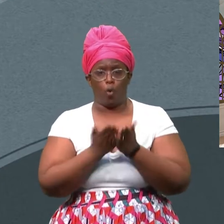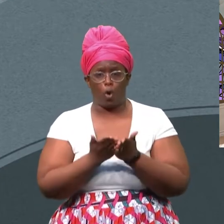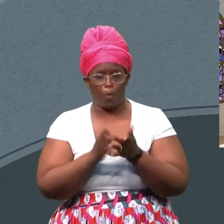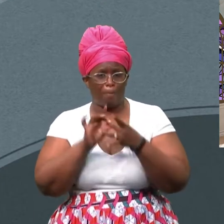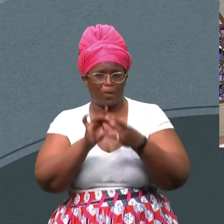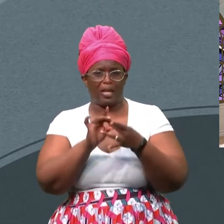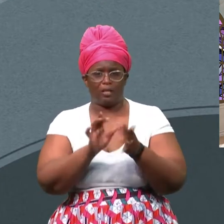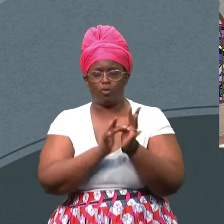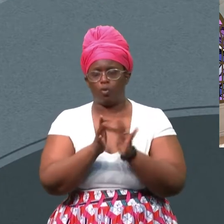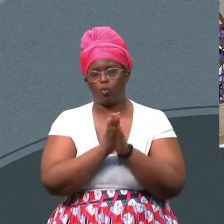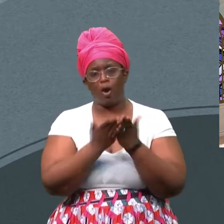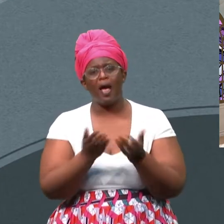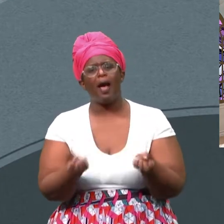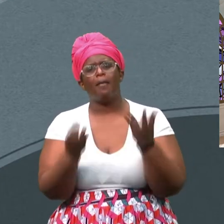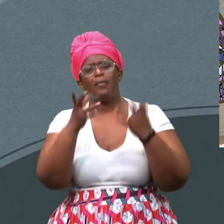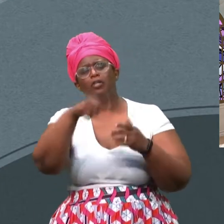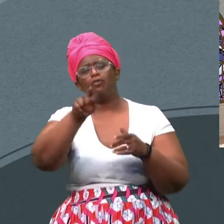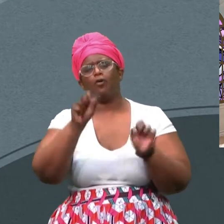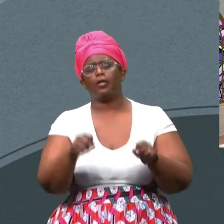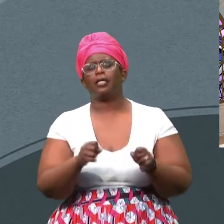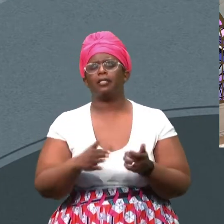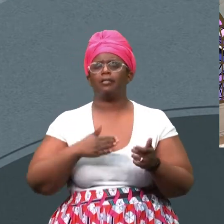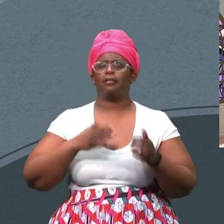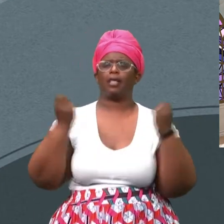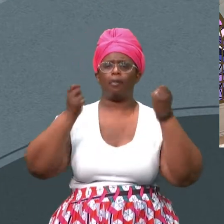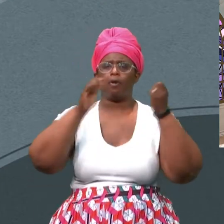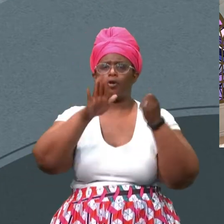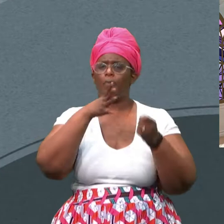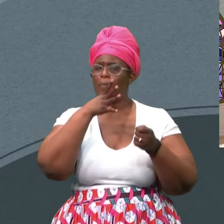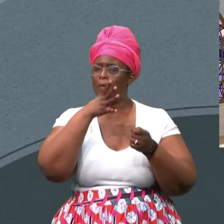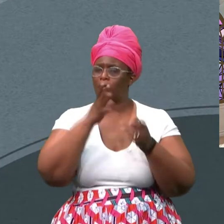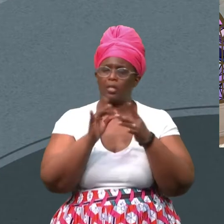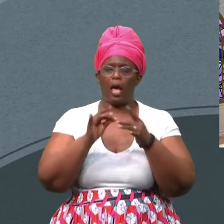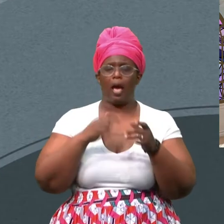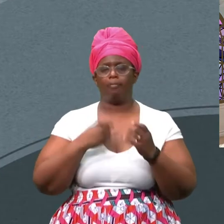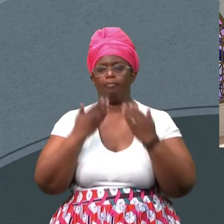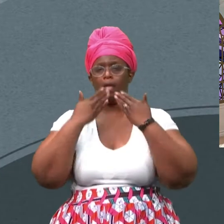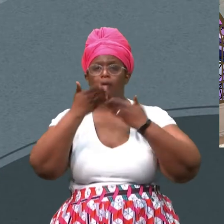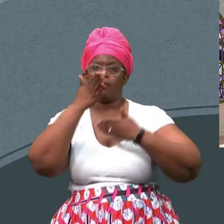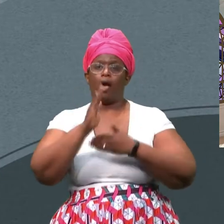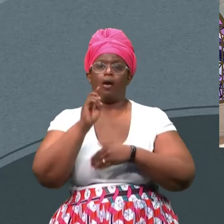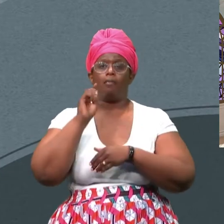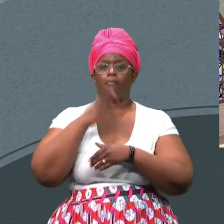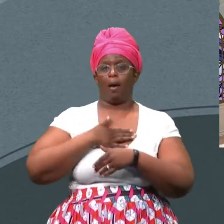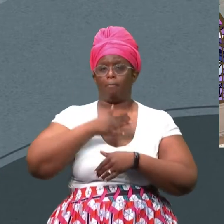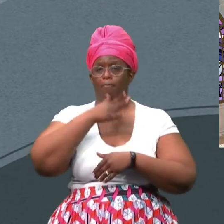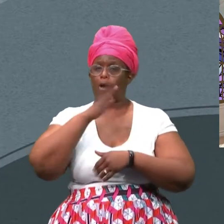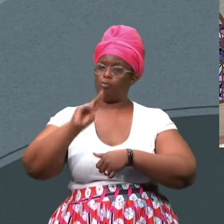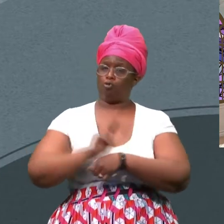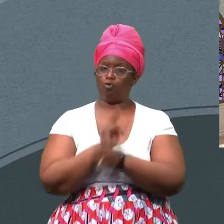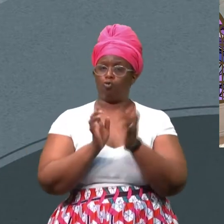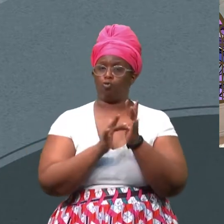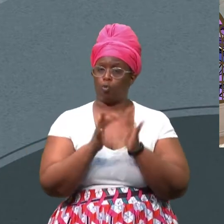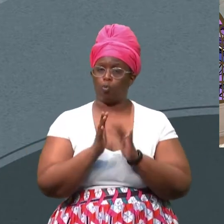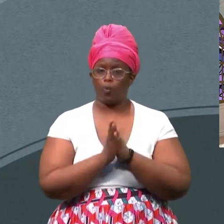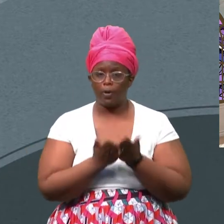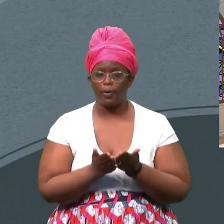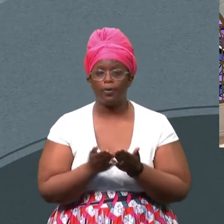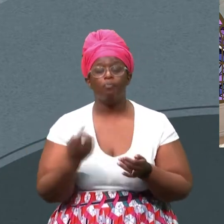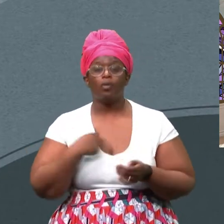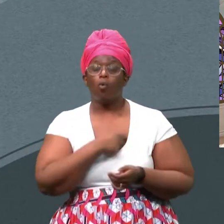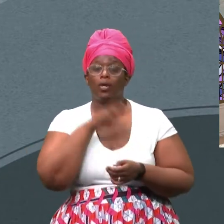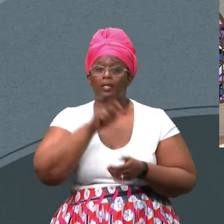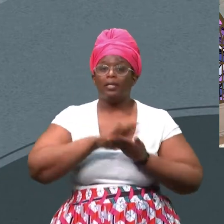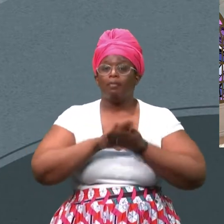a mother on this Mother's Day to say, I thank God for a mother that used the word? And y'all, we still have to become men